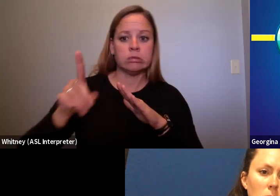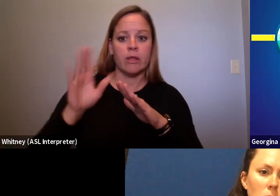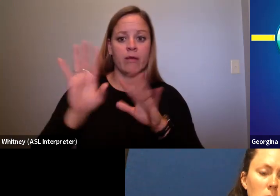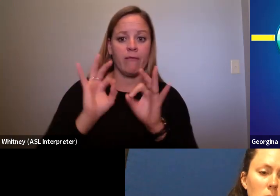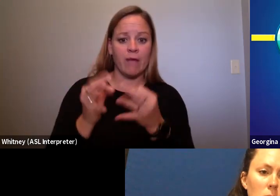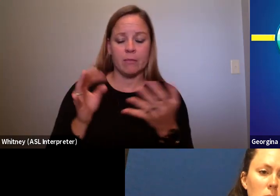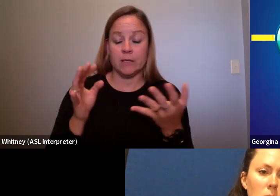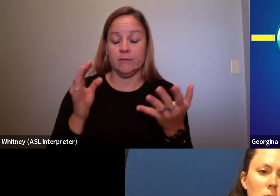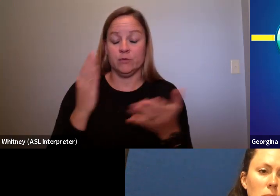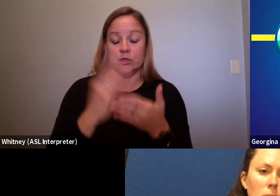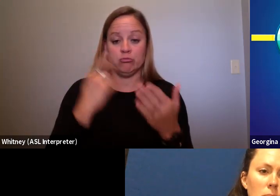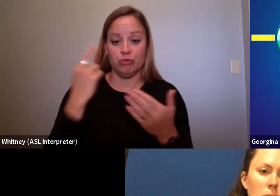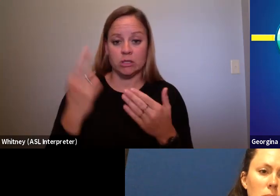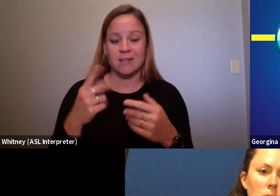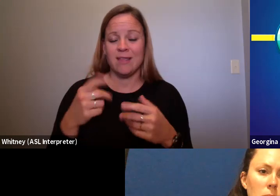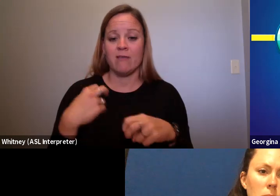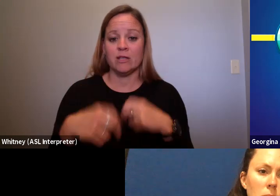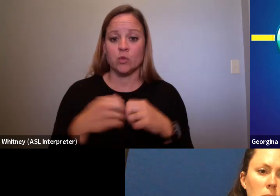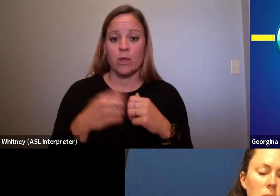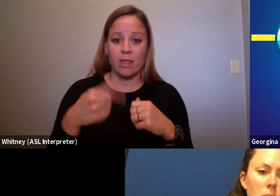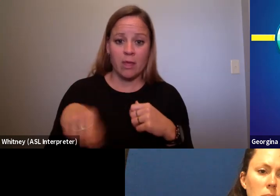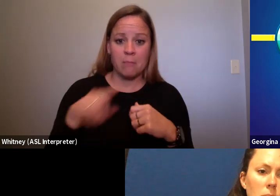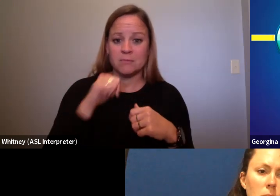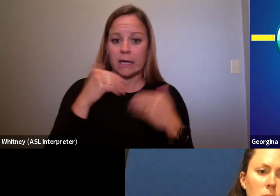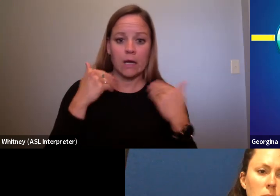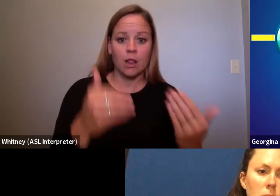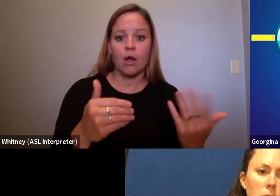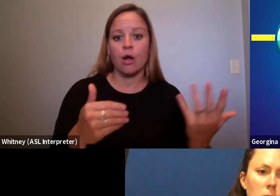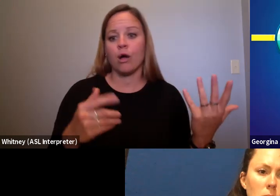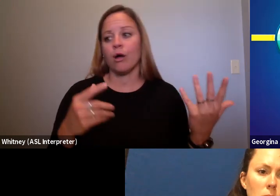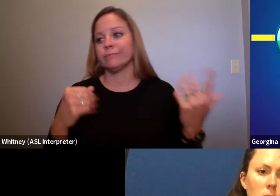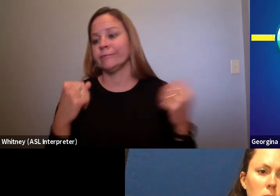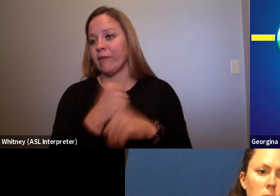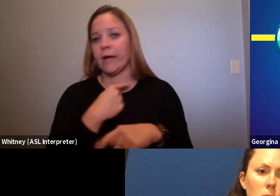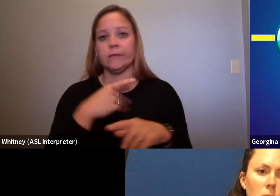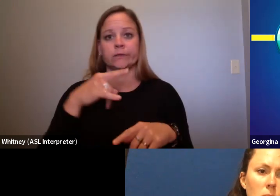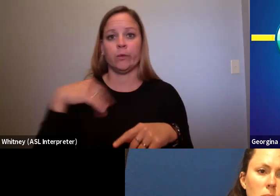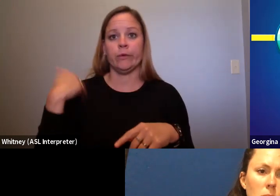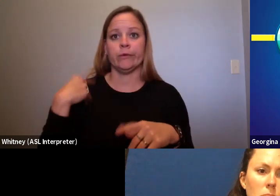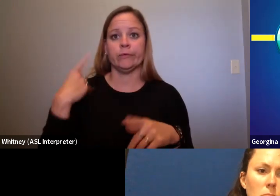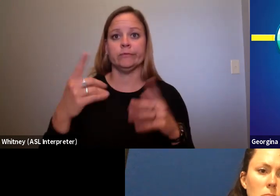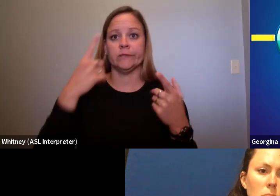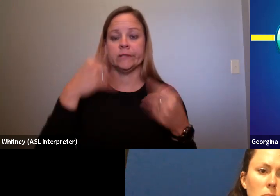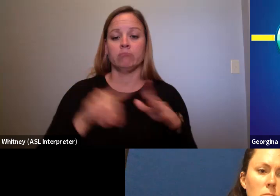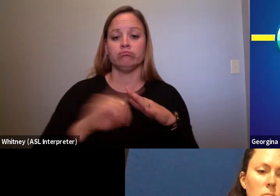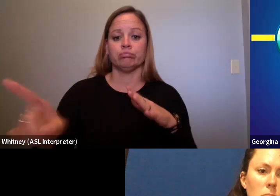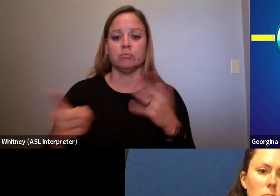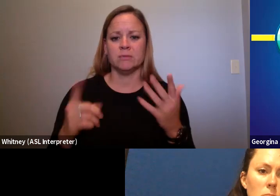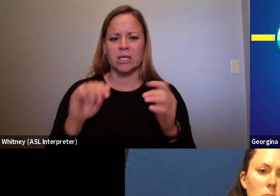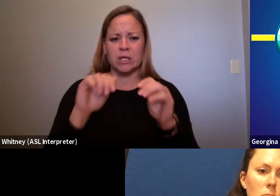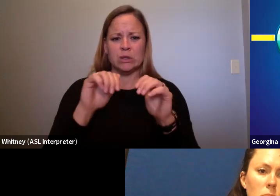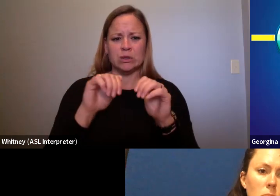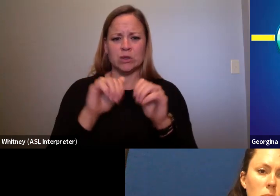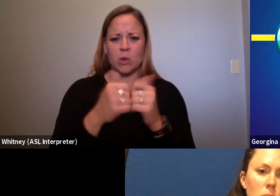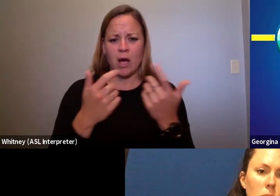reason. They have issues with them, they don't get along, or they go into a fight and they just decided to run away. So how do we bring all